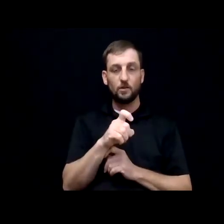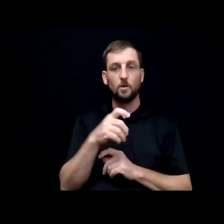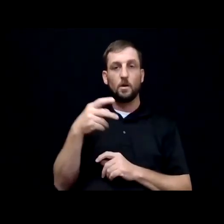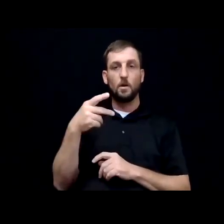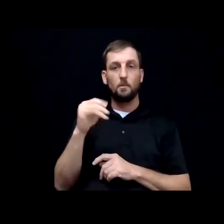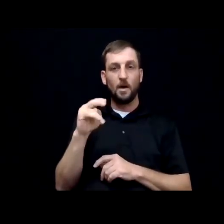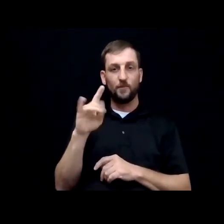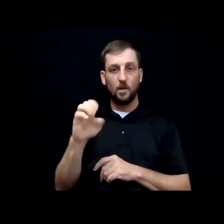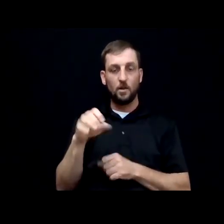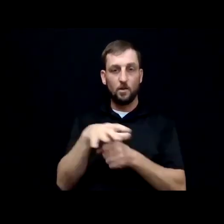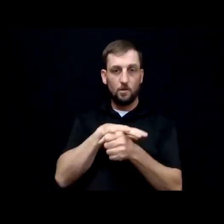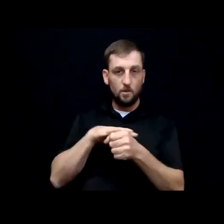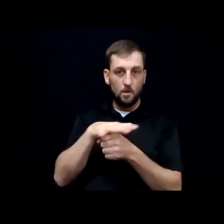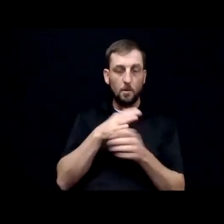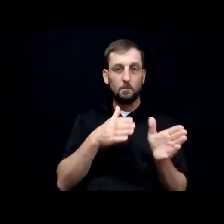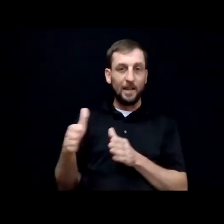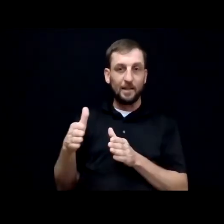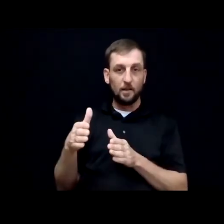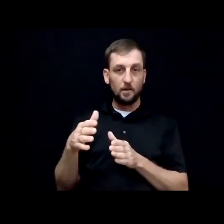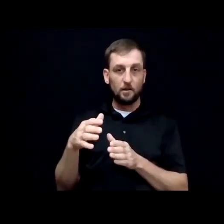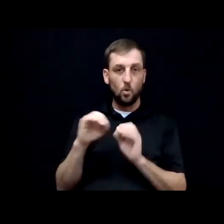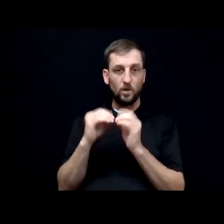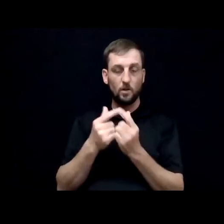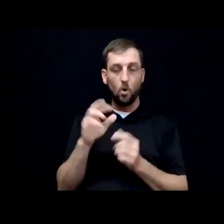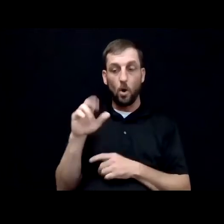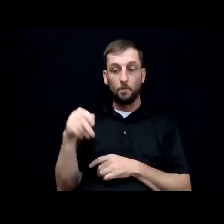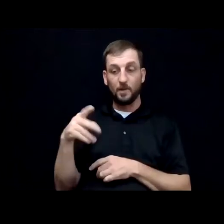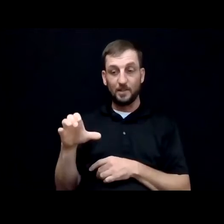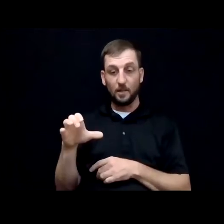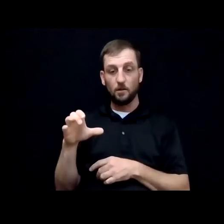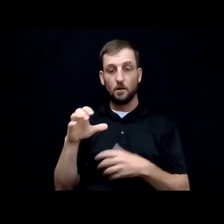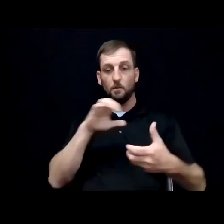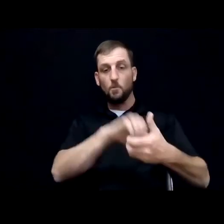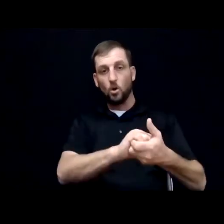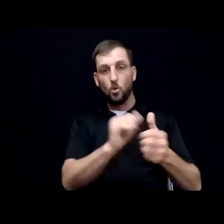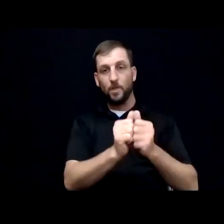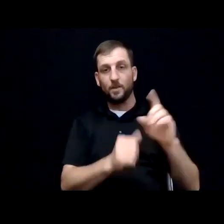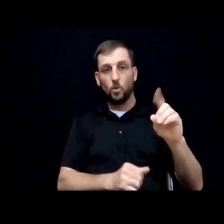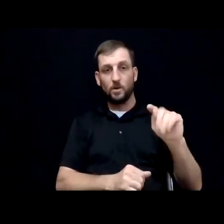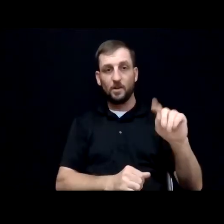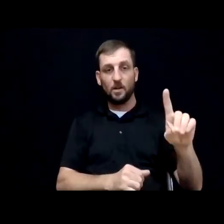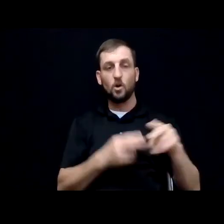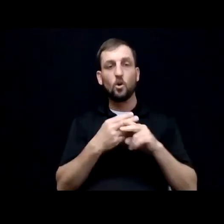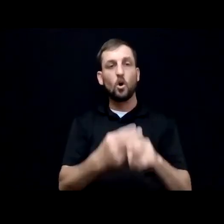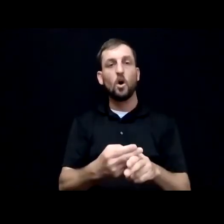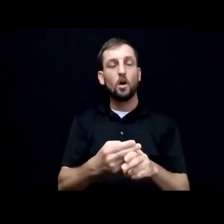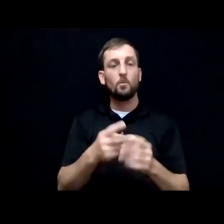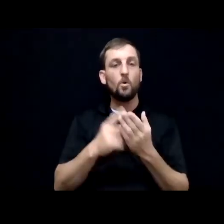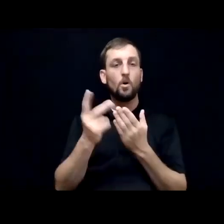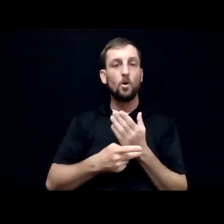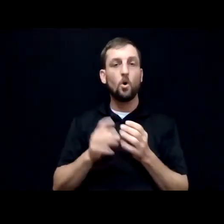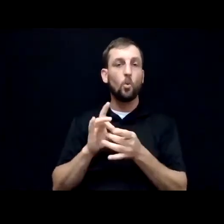Organization. So RAPC operates in partnership with DOTD, a program known as Coordinated Human Service